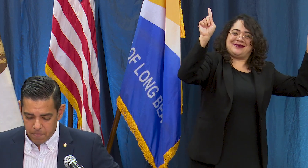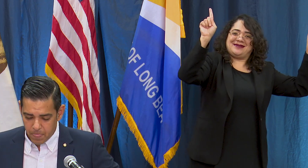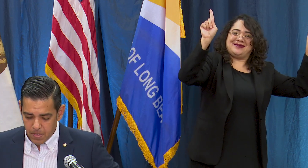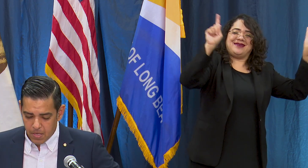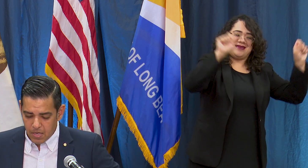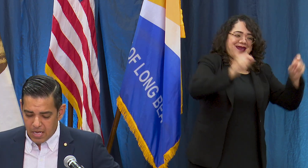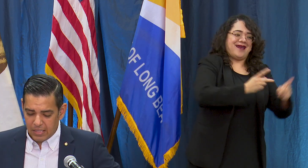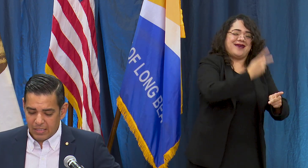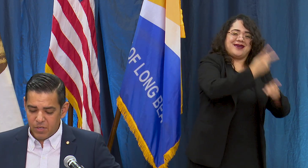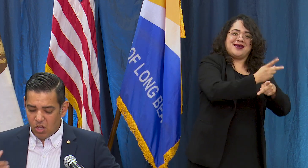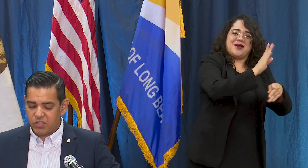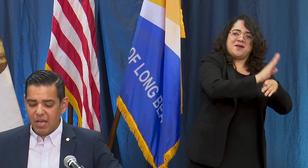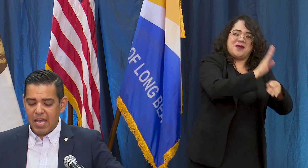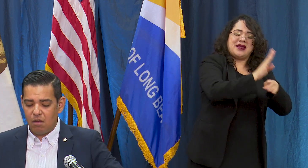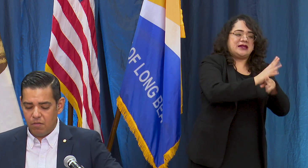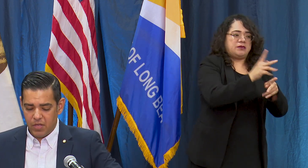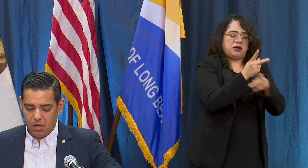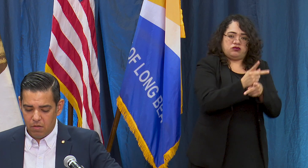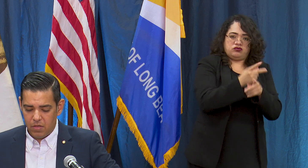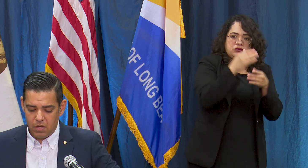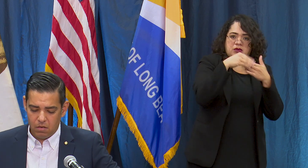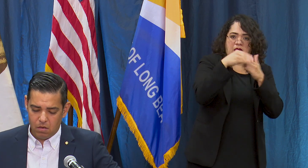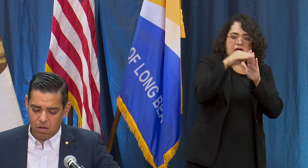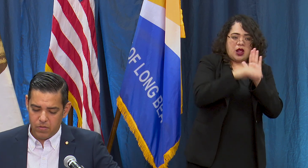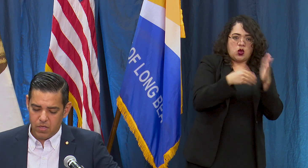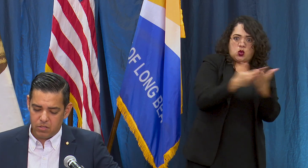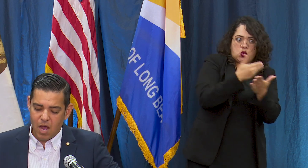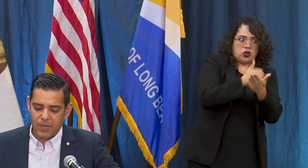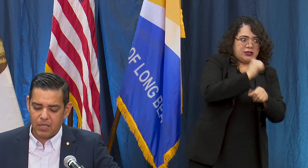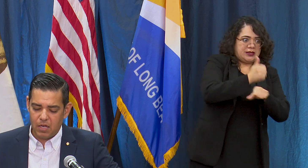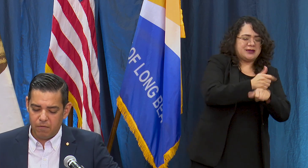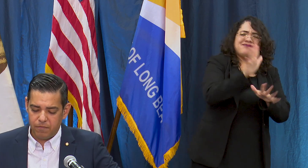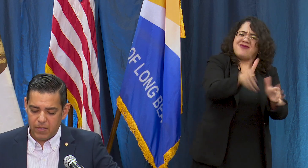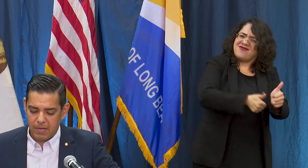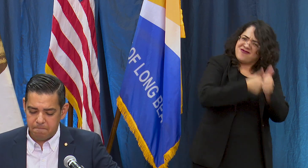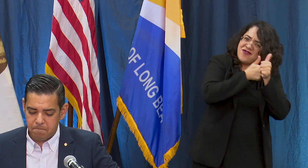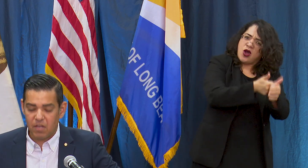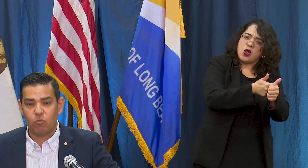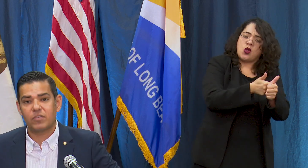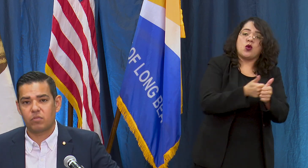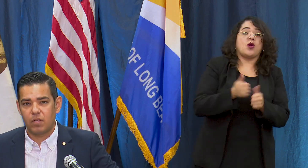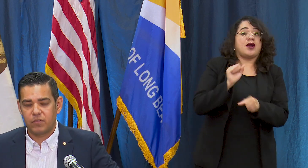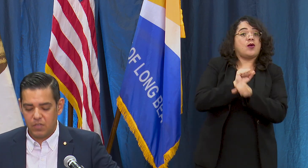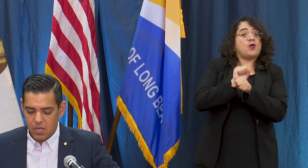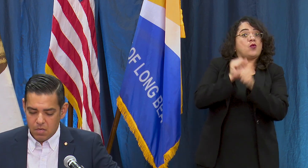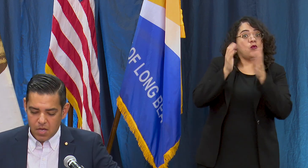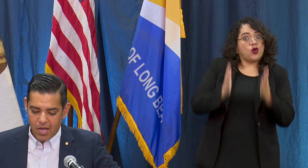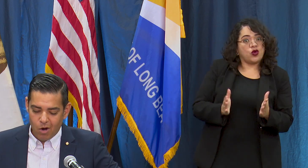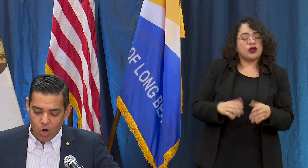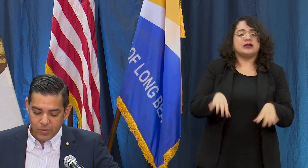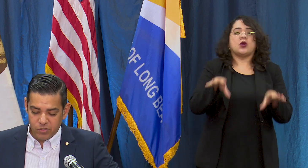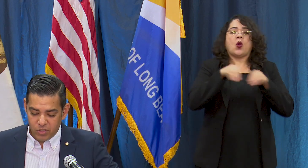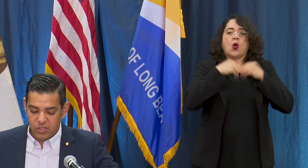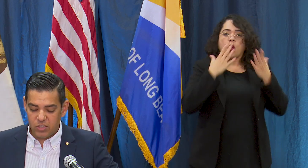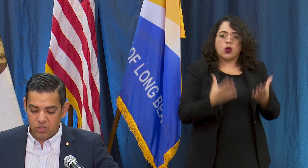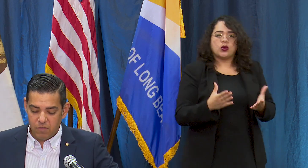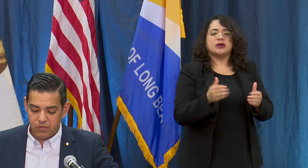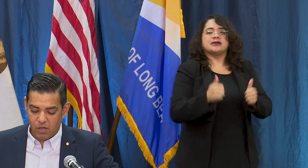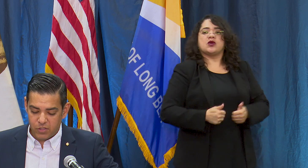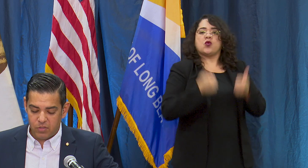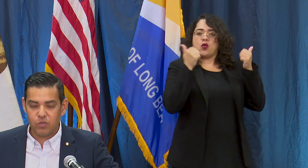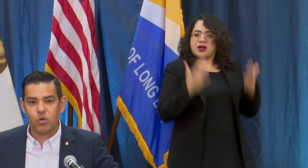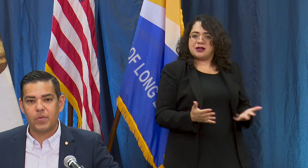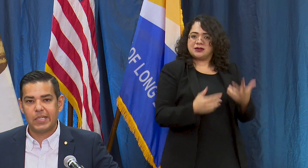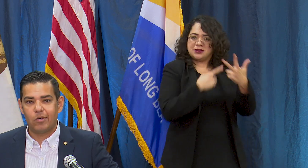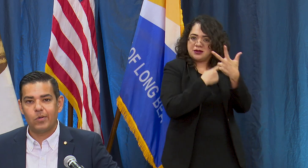help. Let me also add on the topic of restaurants. Our Open Streets initiative